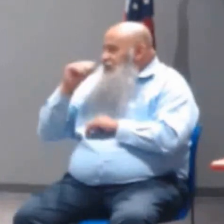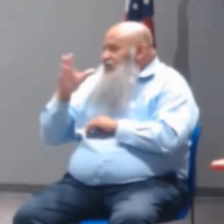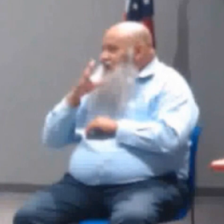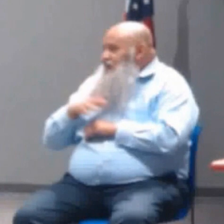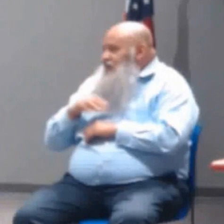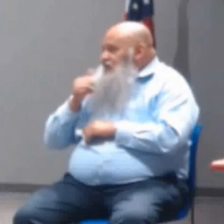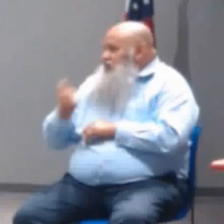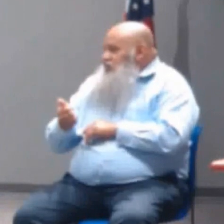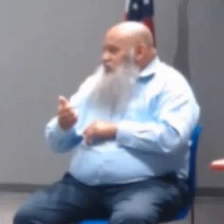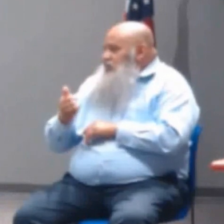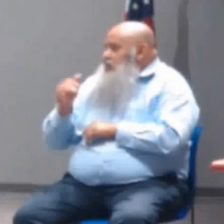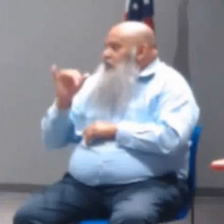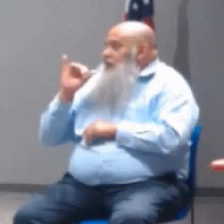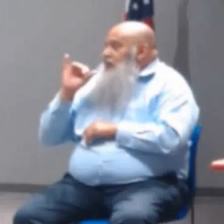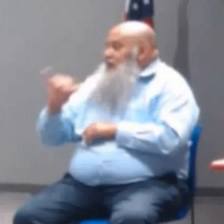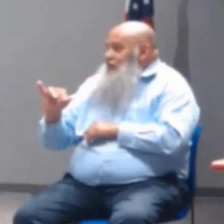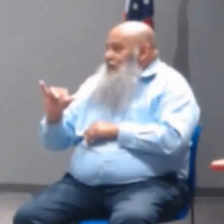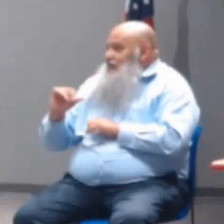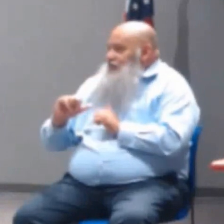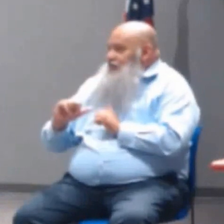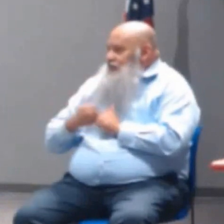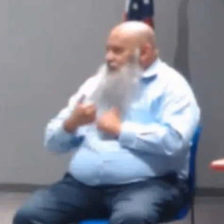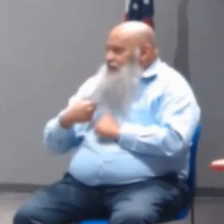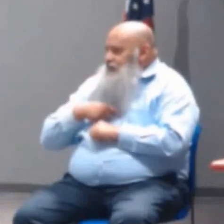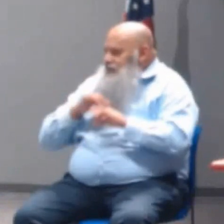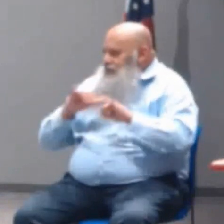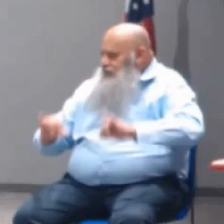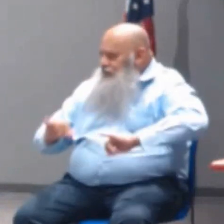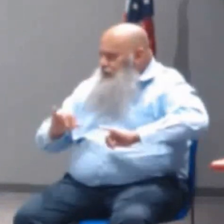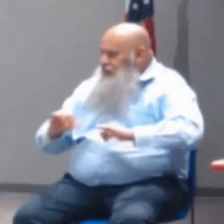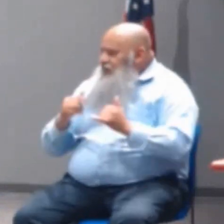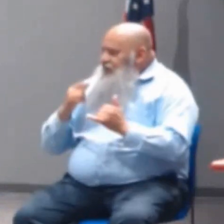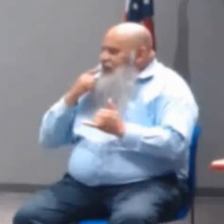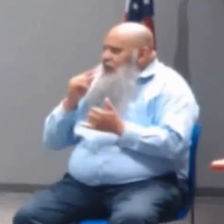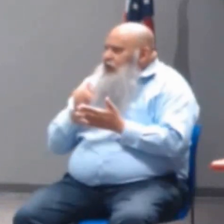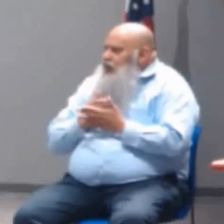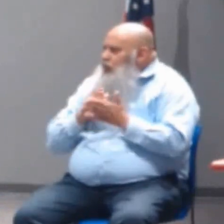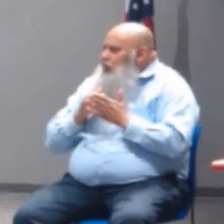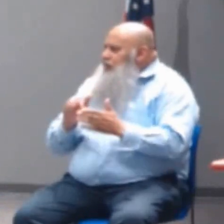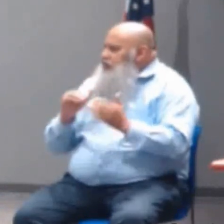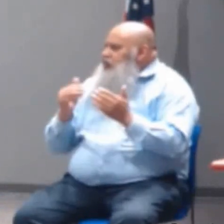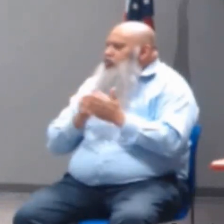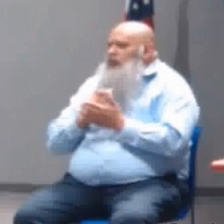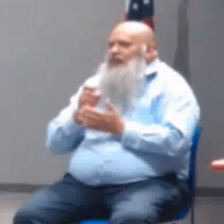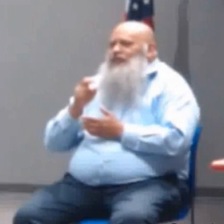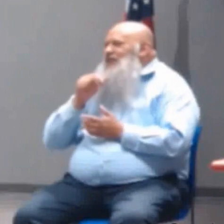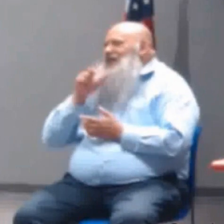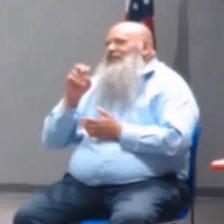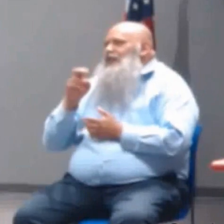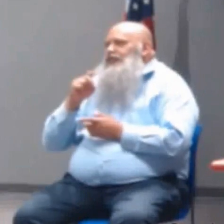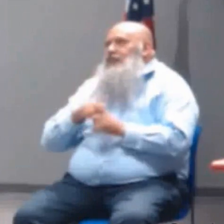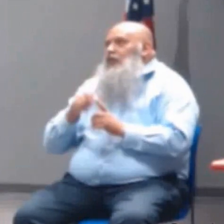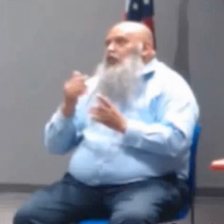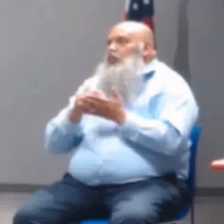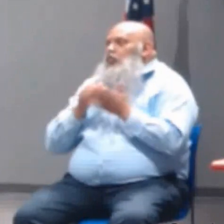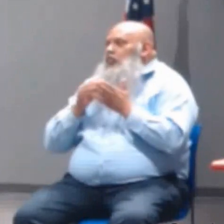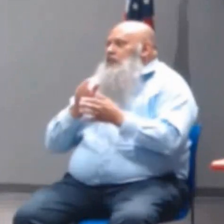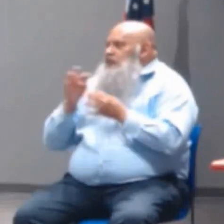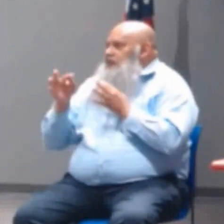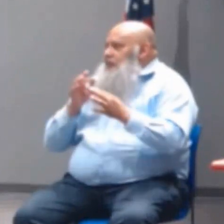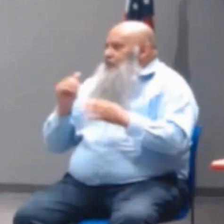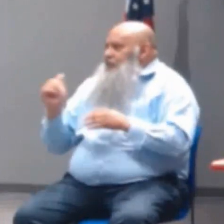it kind of challenges us to think of new ways and new versions of, not versions, but new ways of describing